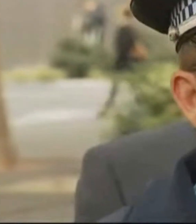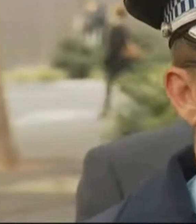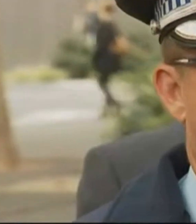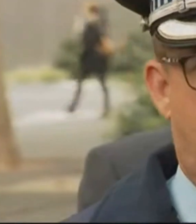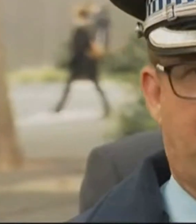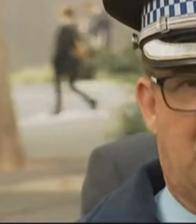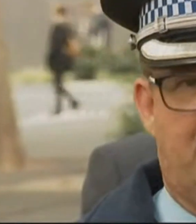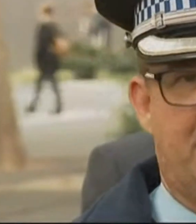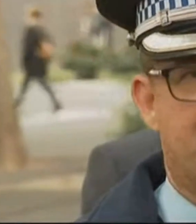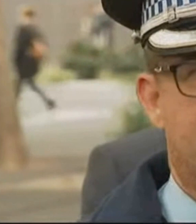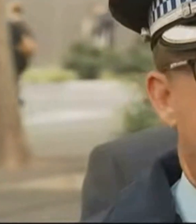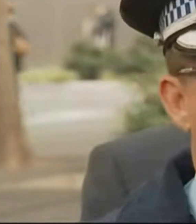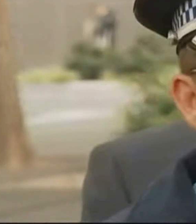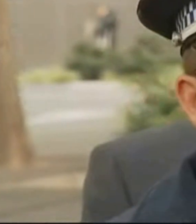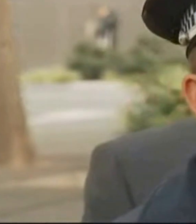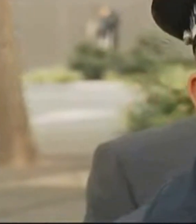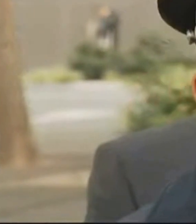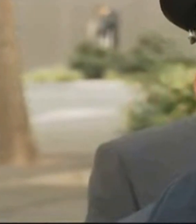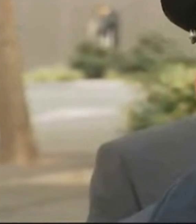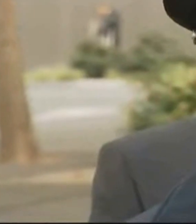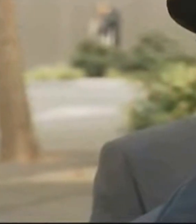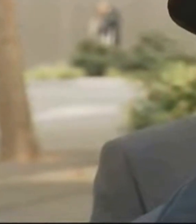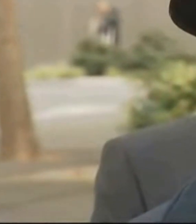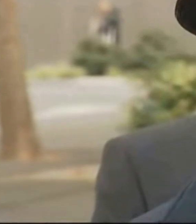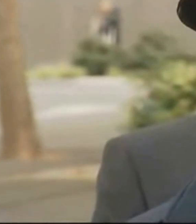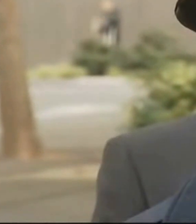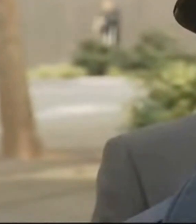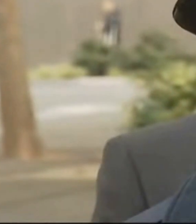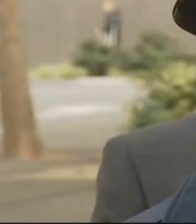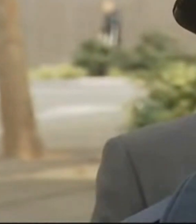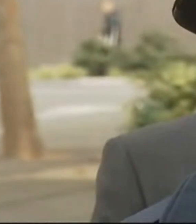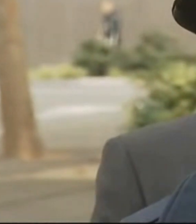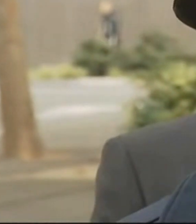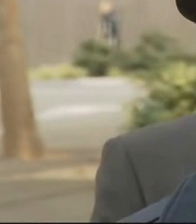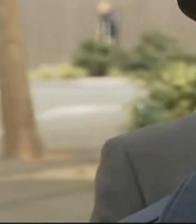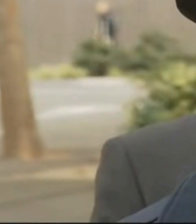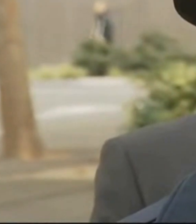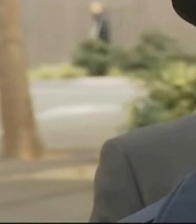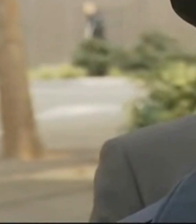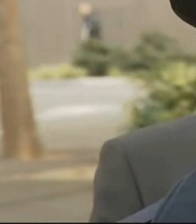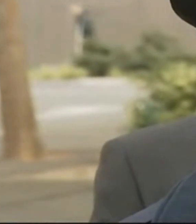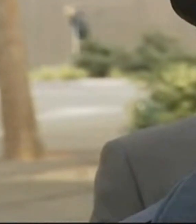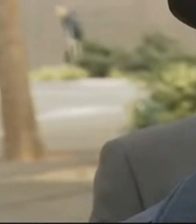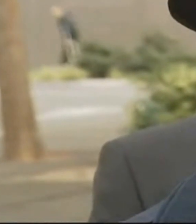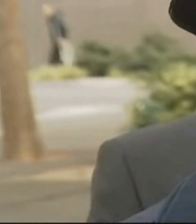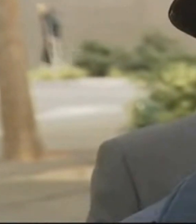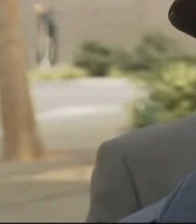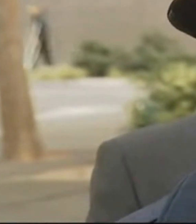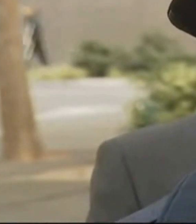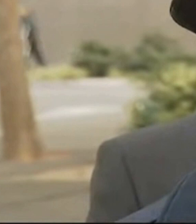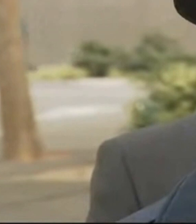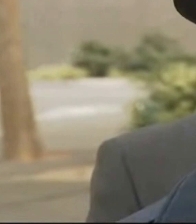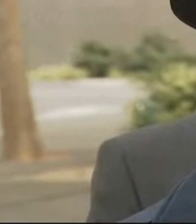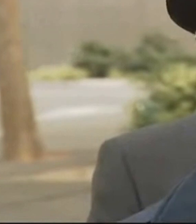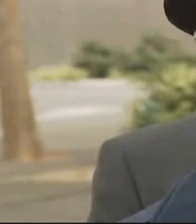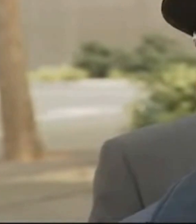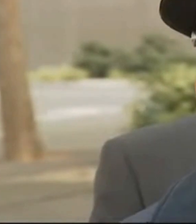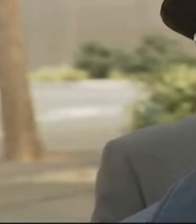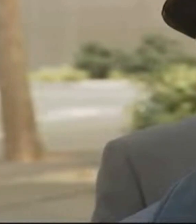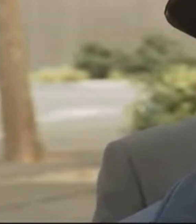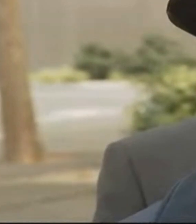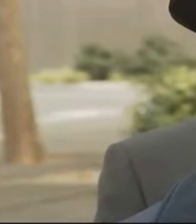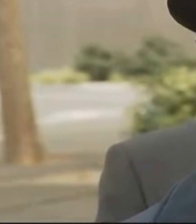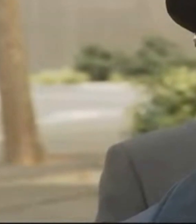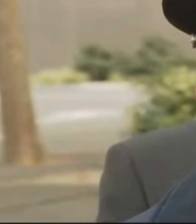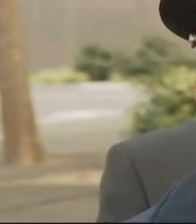morning in relation to the rugby club in the eastern suburbs, and we will work also with liquor and gaming and the premises out of Casula in